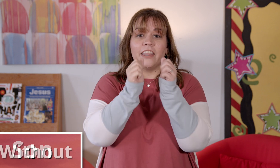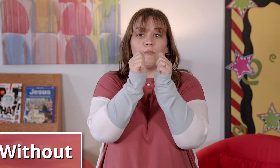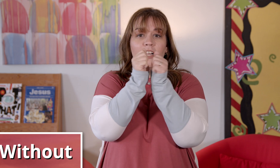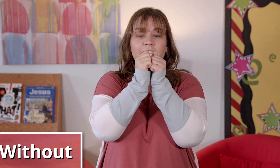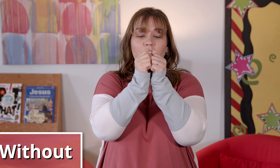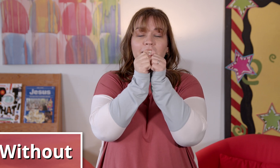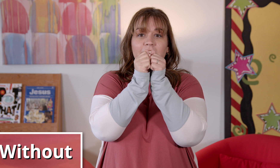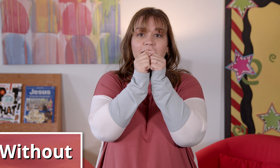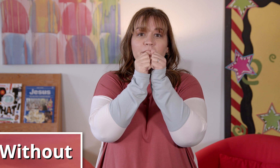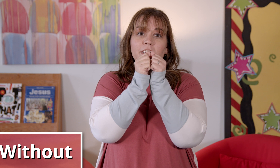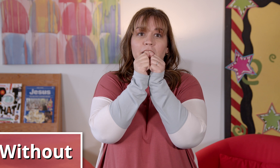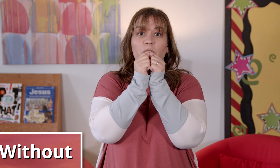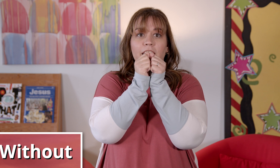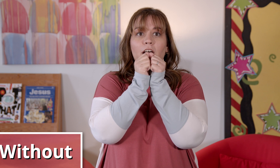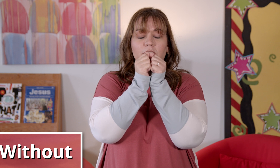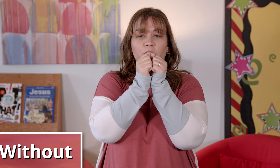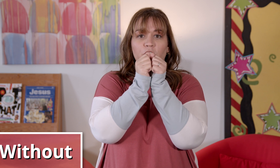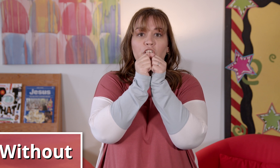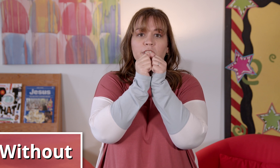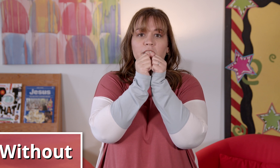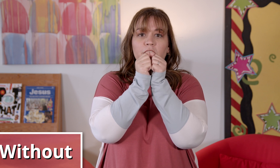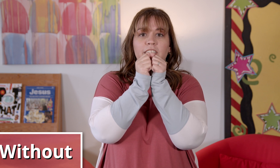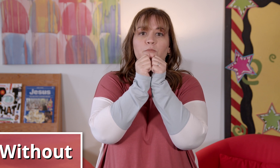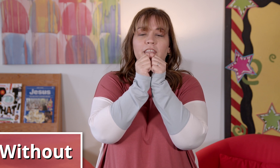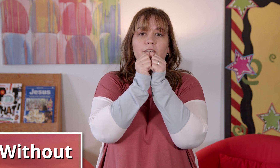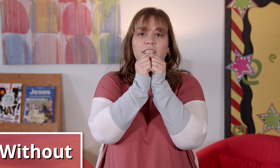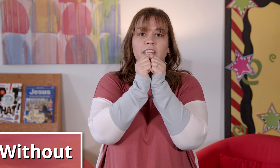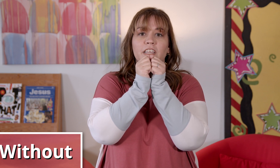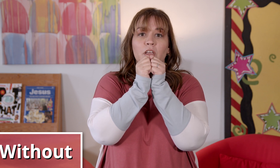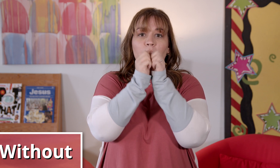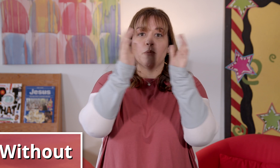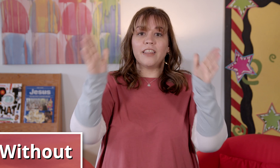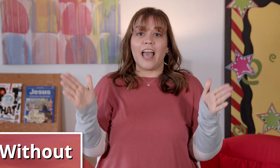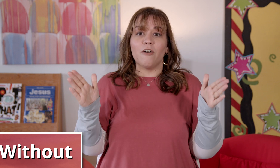And then we're gonna take our hands like this, we're gonna say without. For no sin, we're gonna say without sin. Without